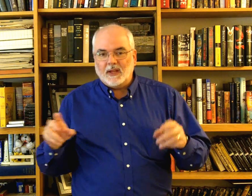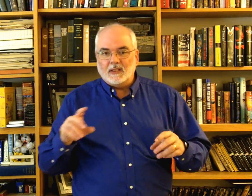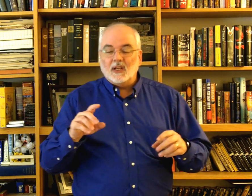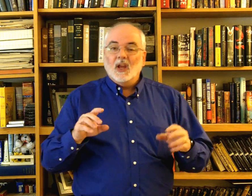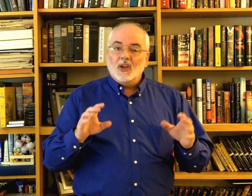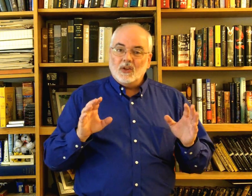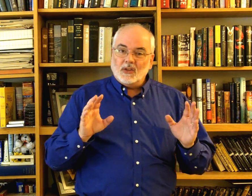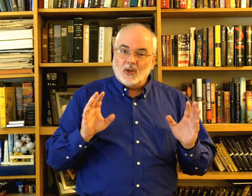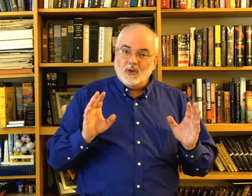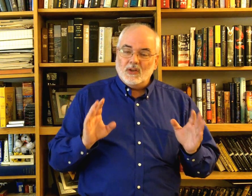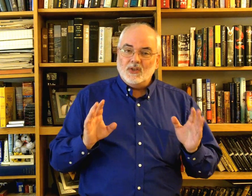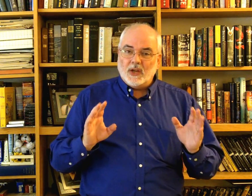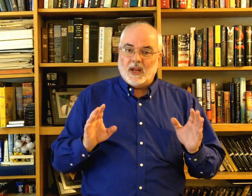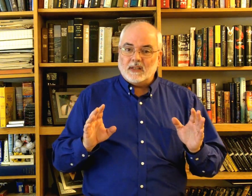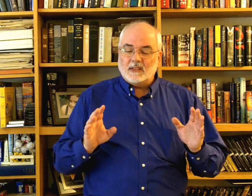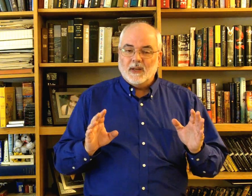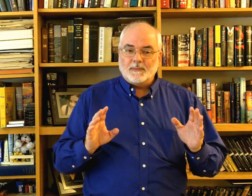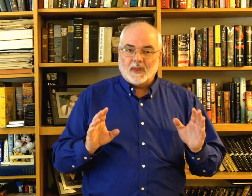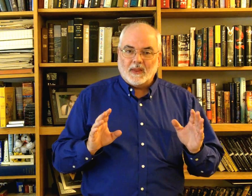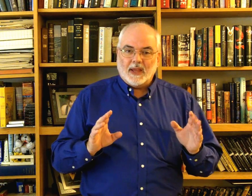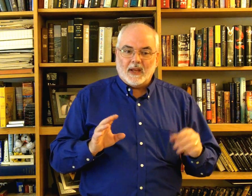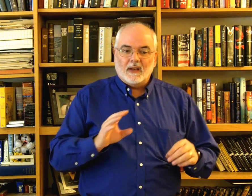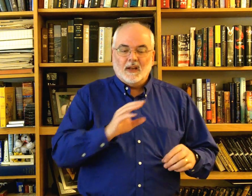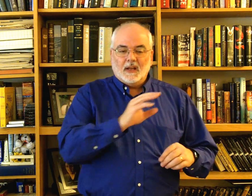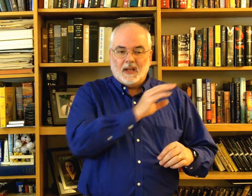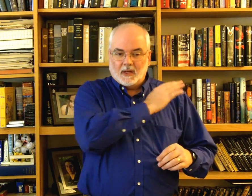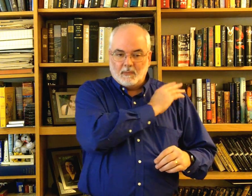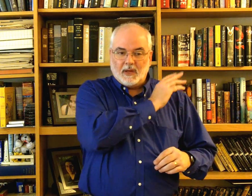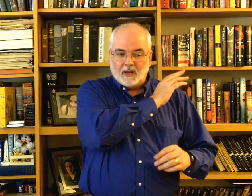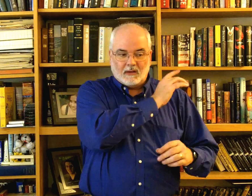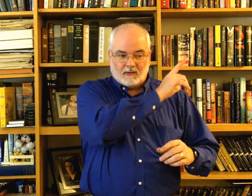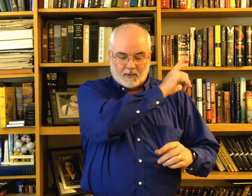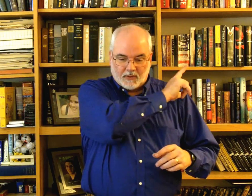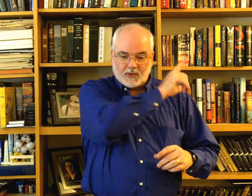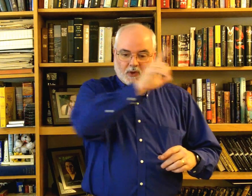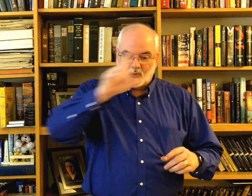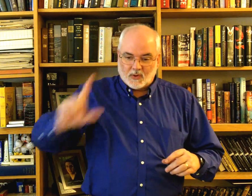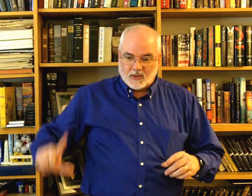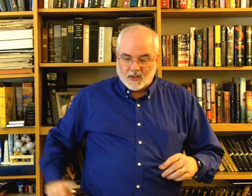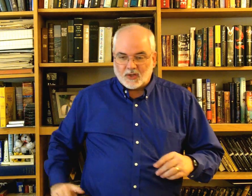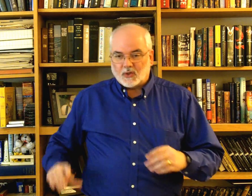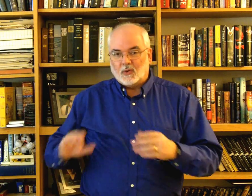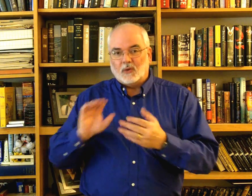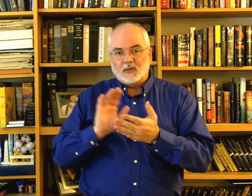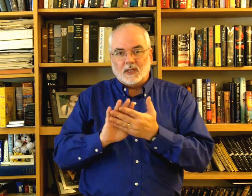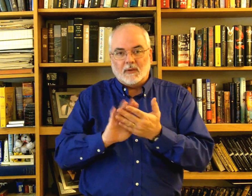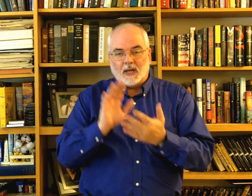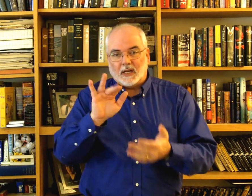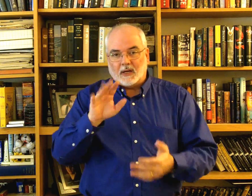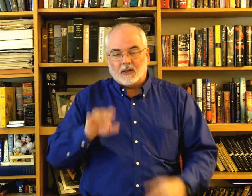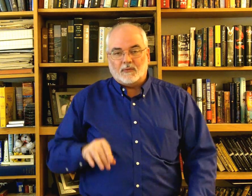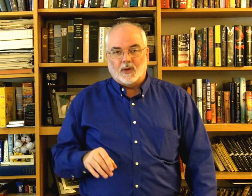things. There's a good chance that it'll be from this shoulder with some kind of letter at the front of it.